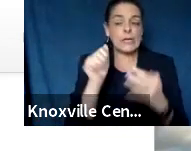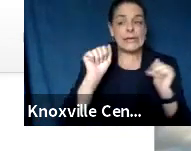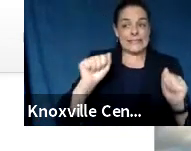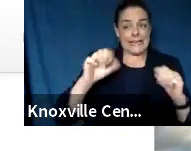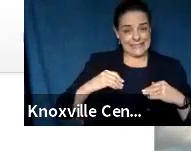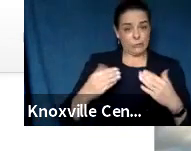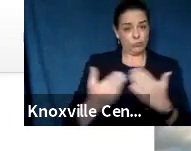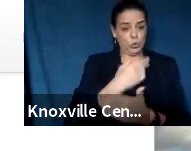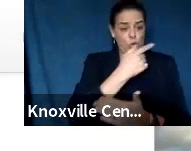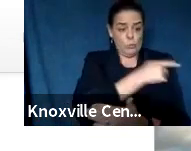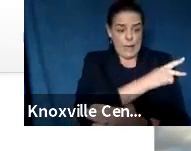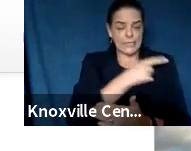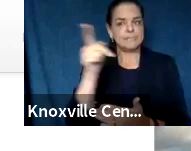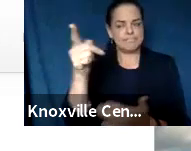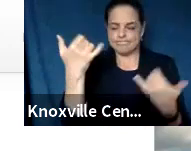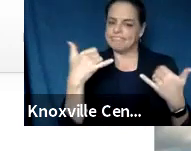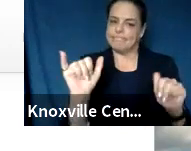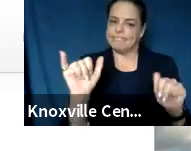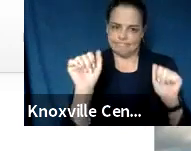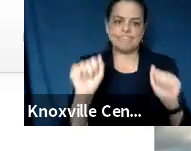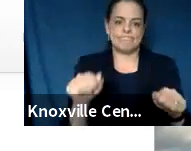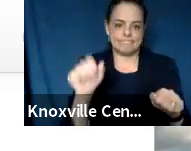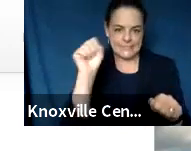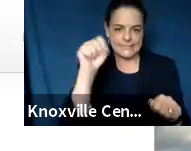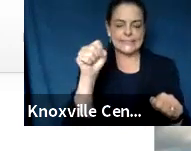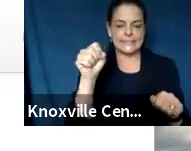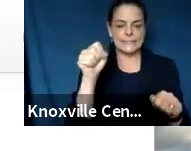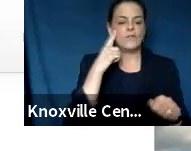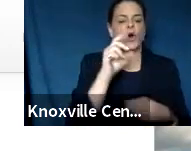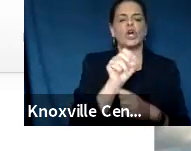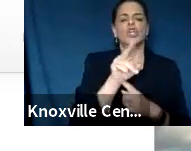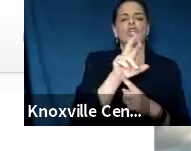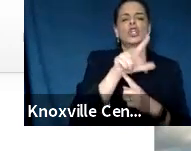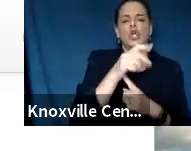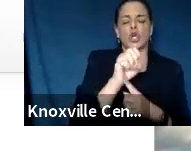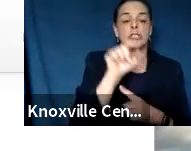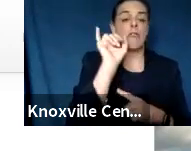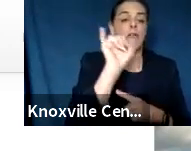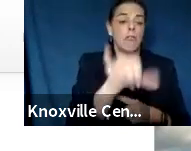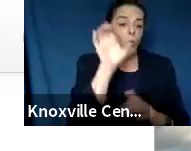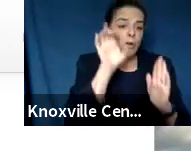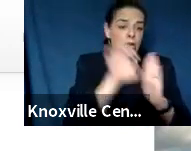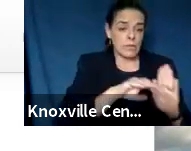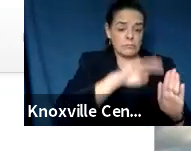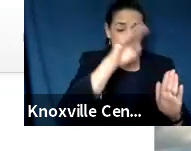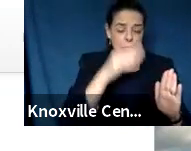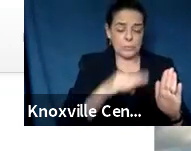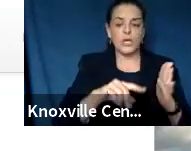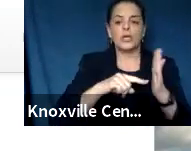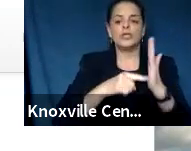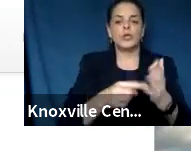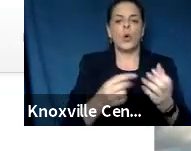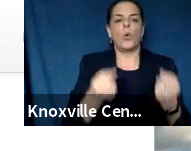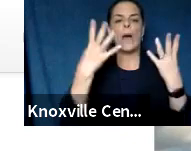and forecasted surge capacity. These graphs show the availability of regional hospital